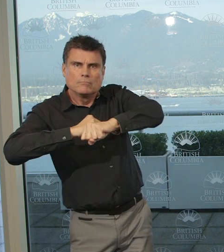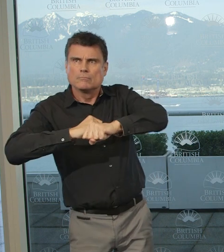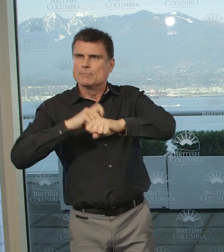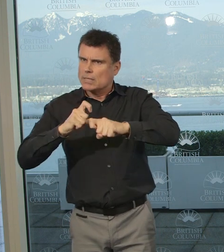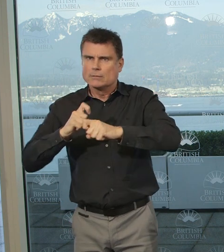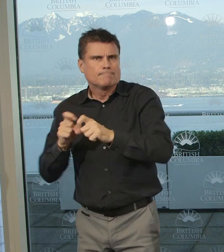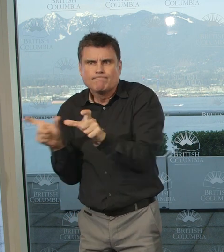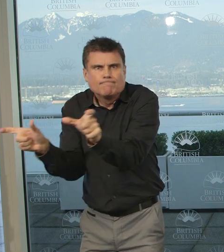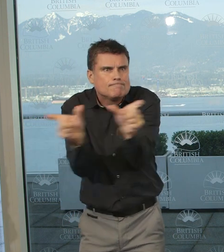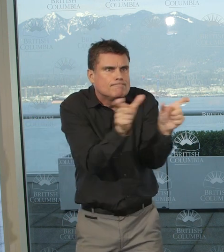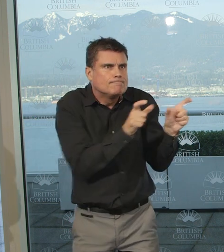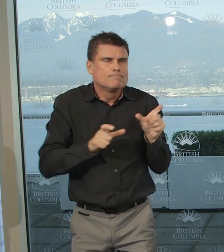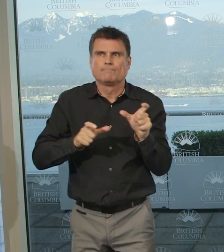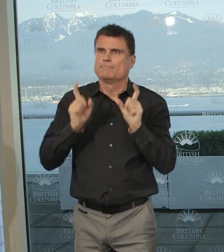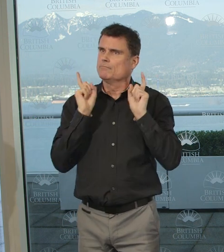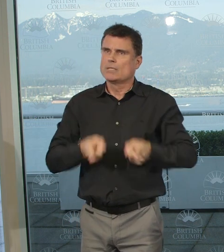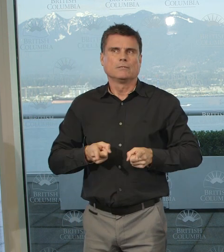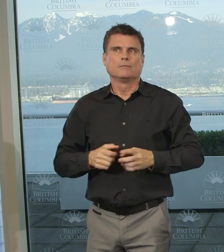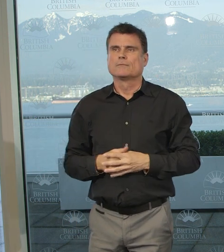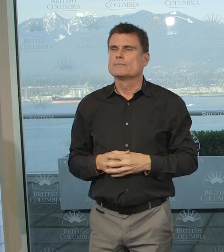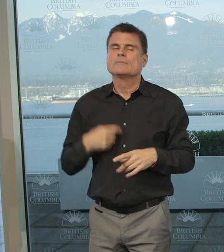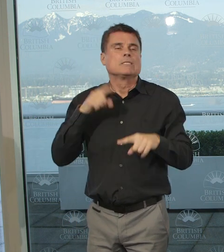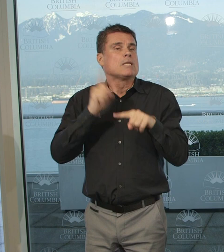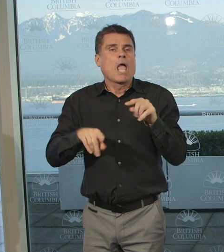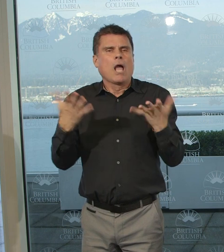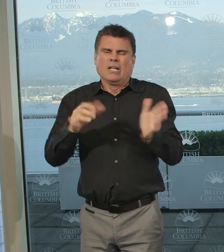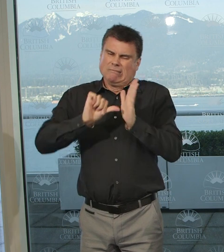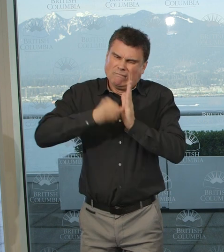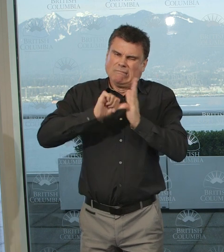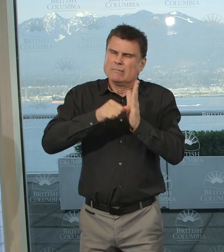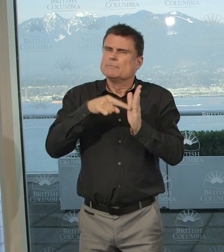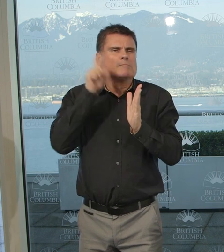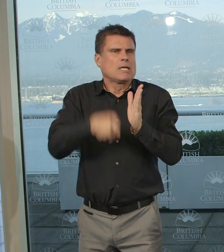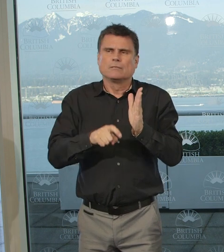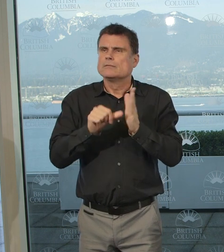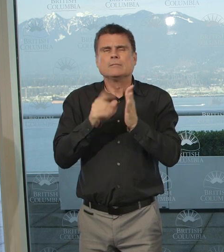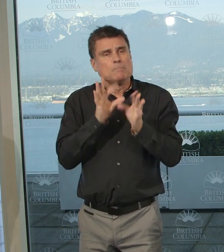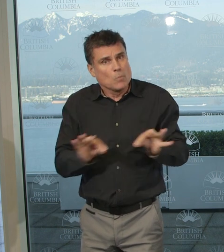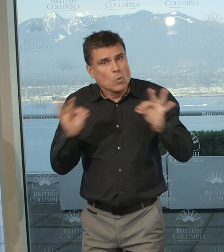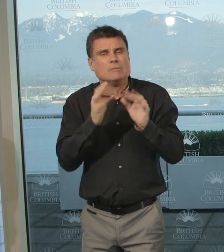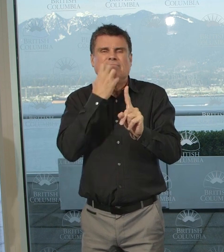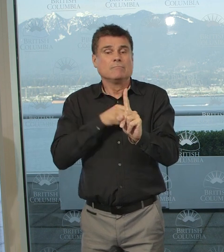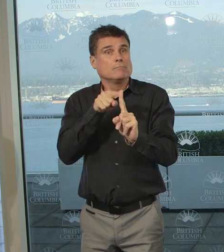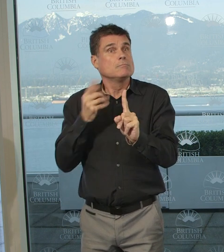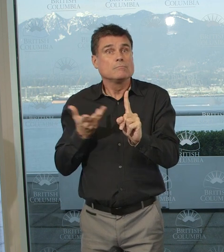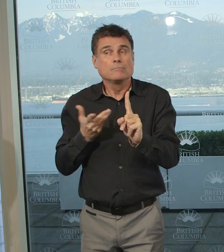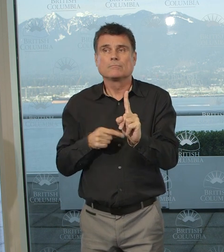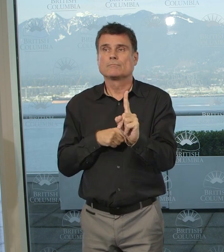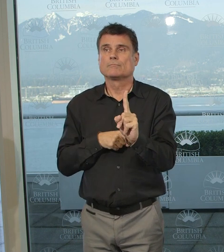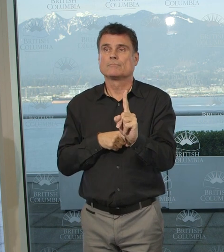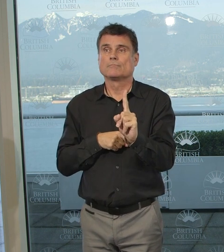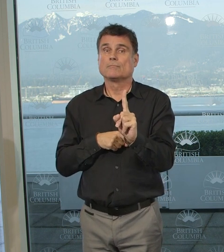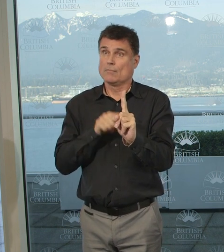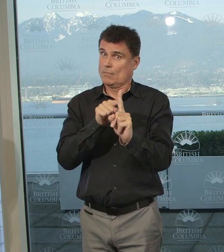The importance cannot be minimized. Having said that, you know, I'm very heartened